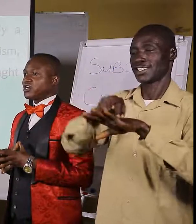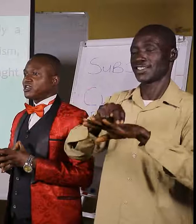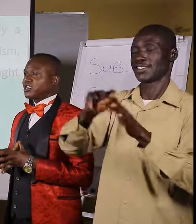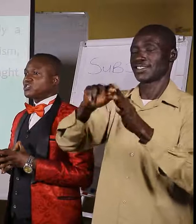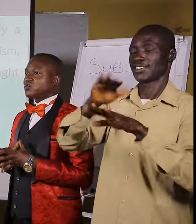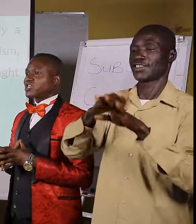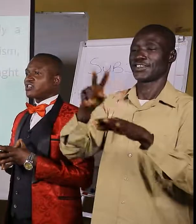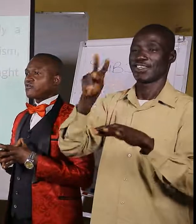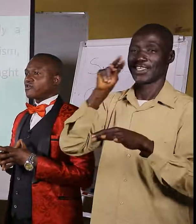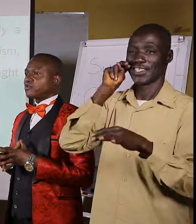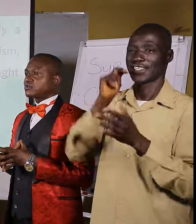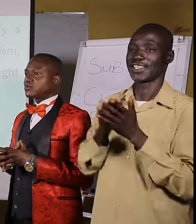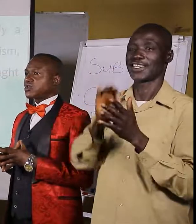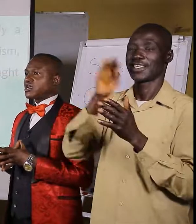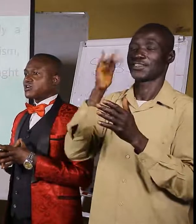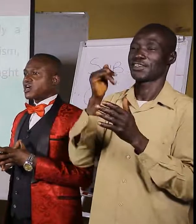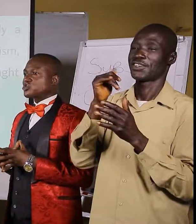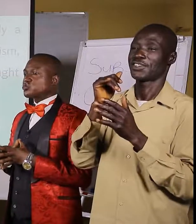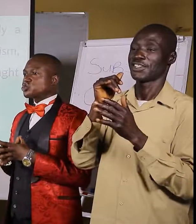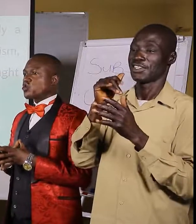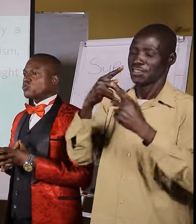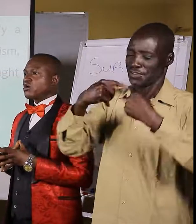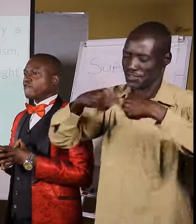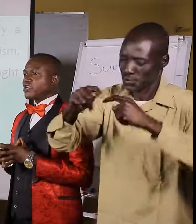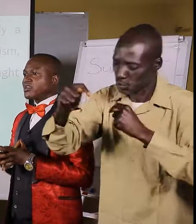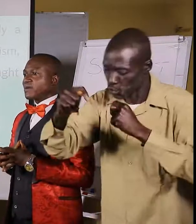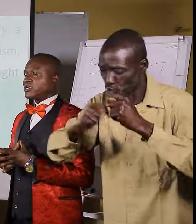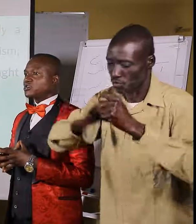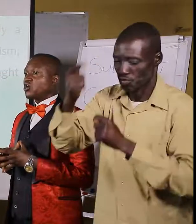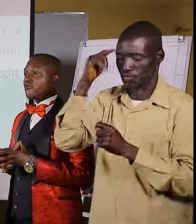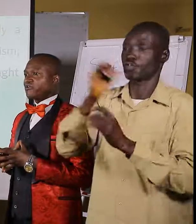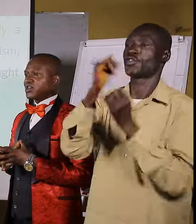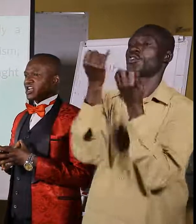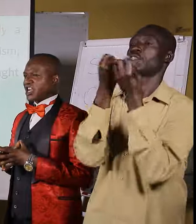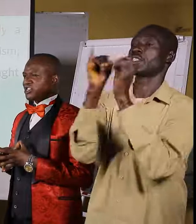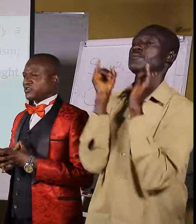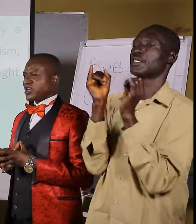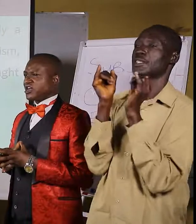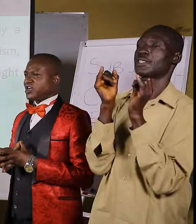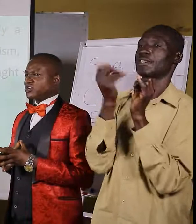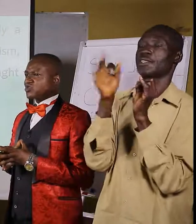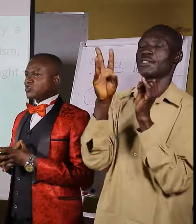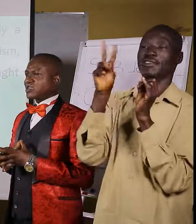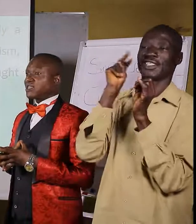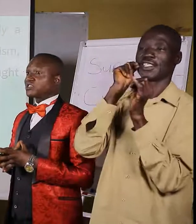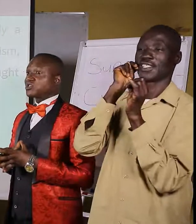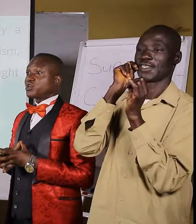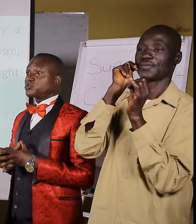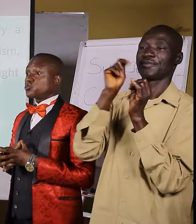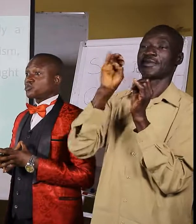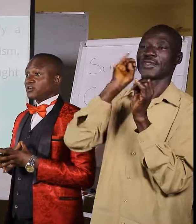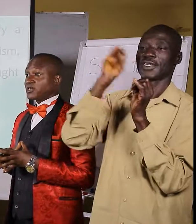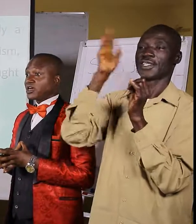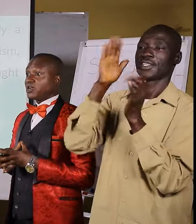Nigeria. That is, he was at the forefront in regards to struggle for independence of Nigeria. Dr. Nnamdi